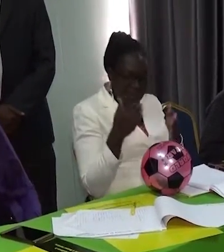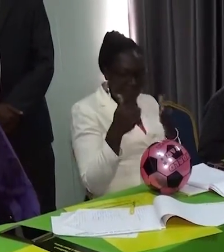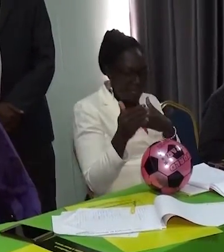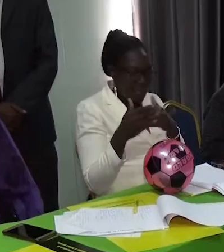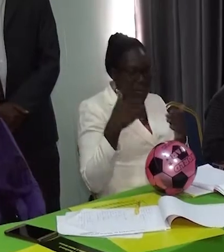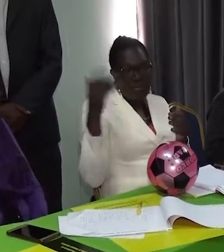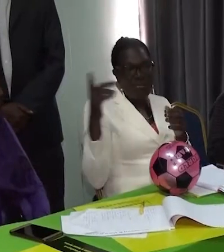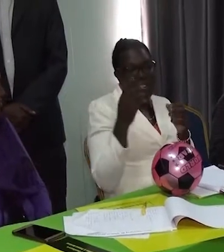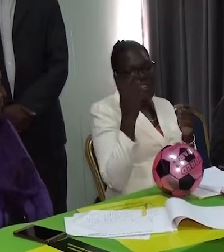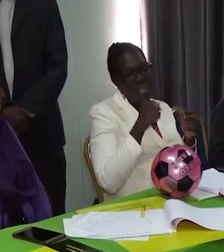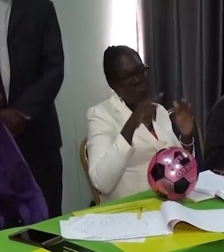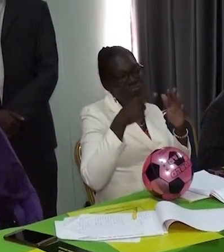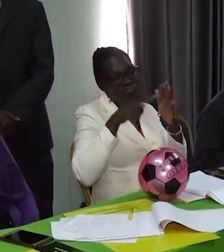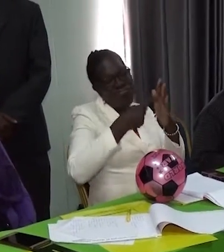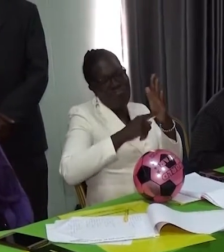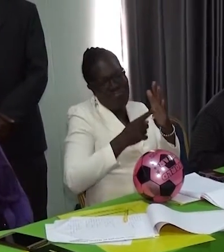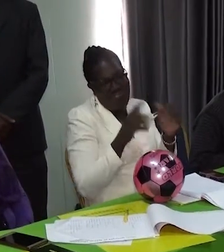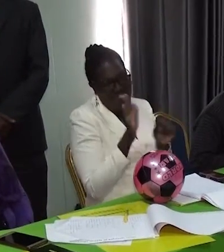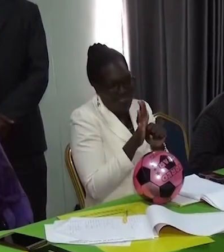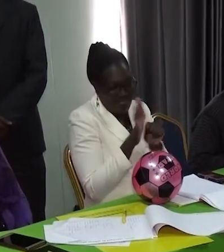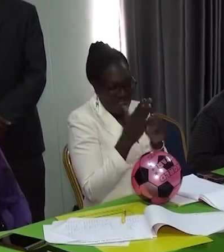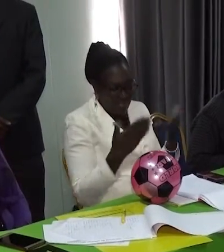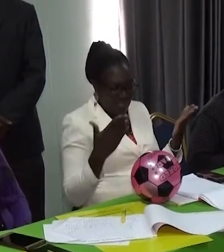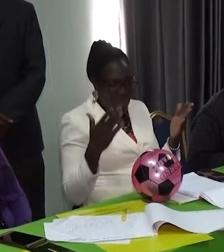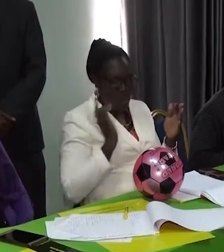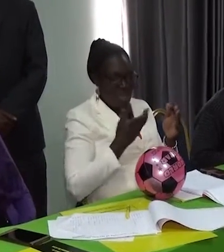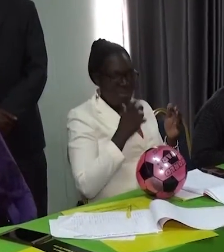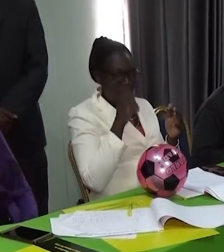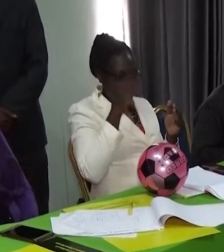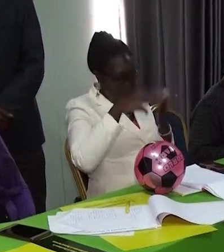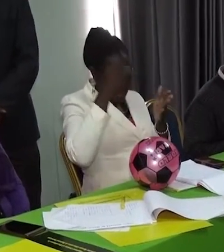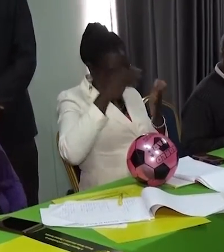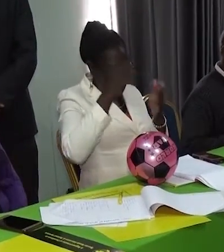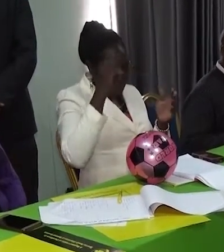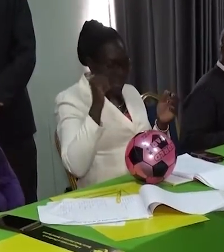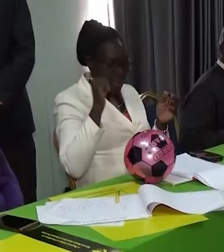my friend. You've explained almost everything, a lot of